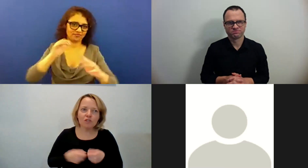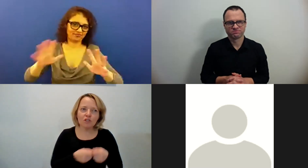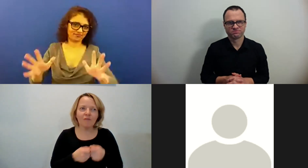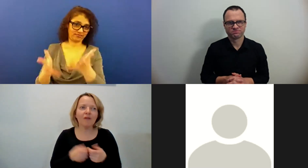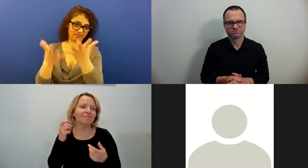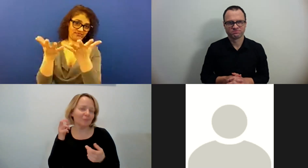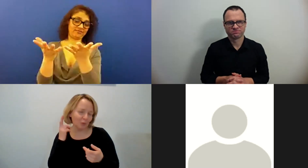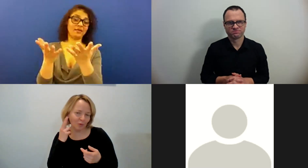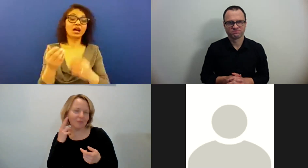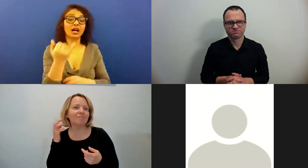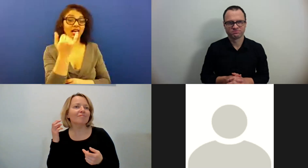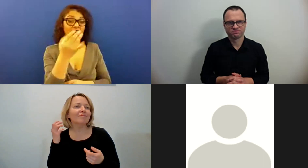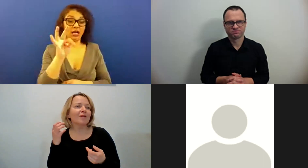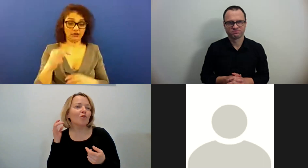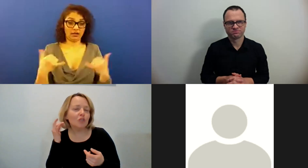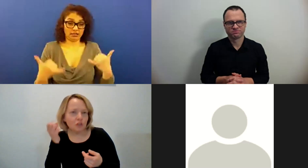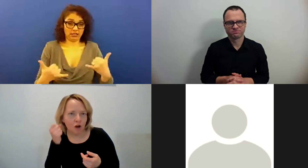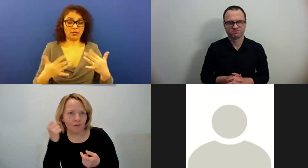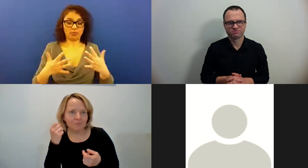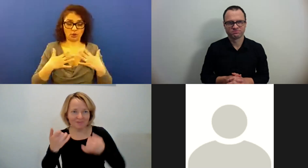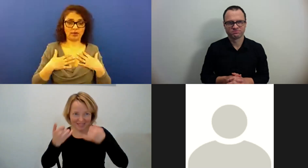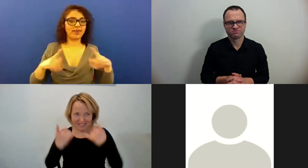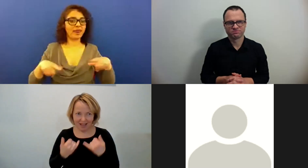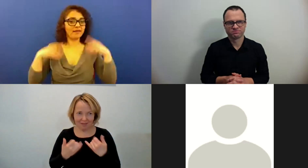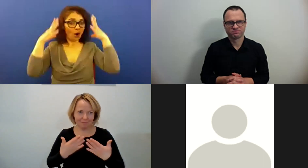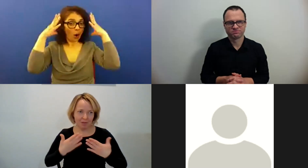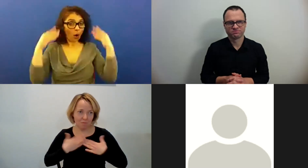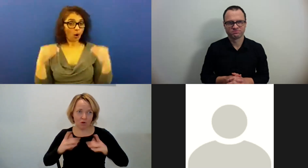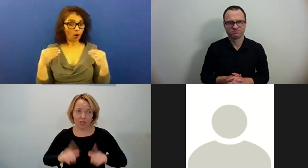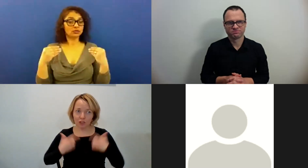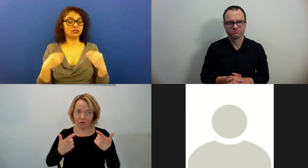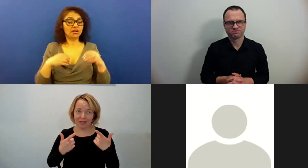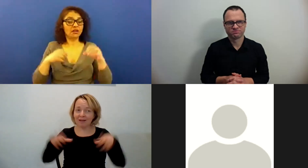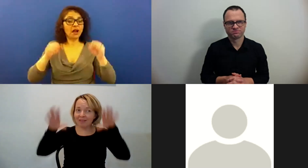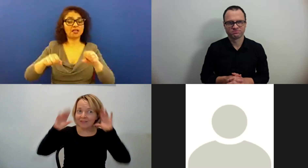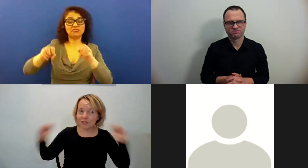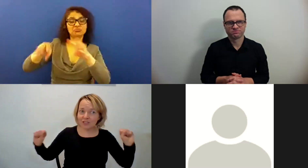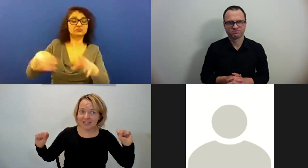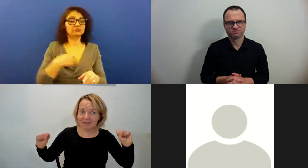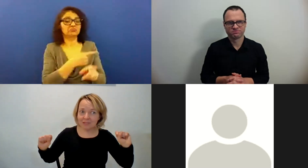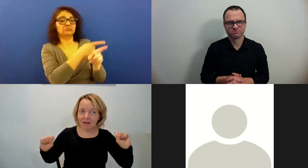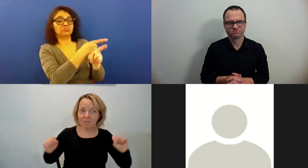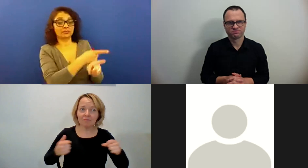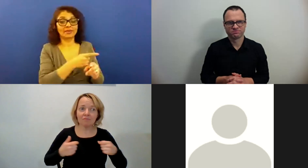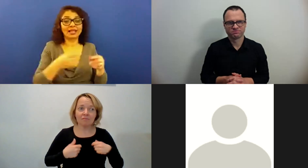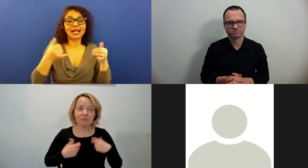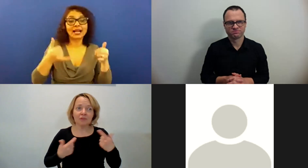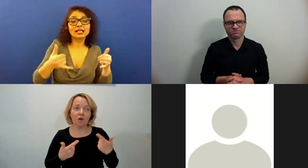my father's life lessons. And now, if I look at my life now in